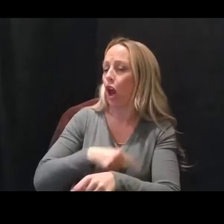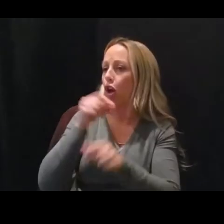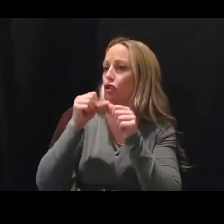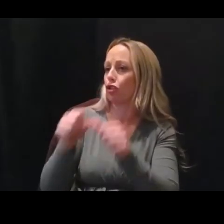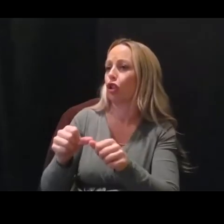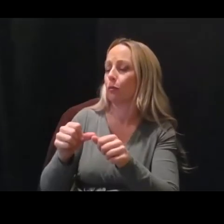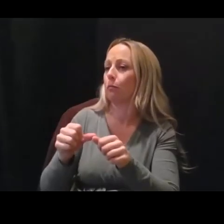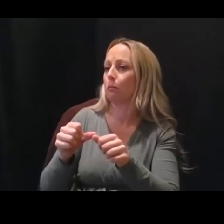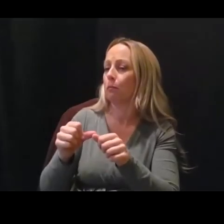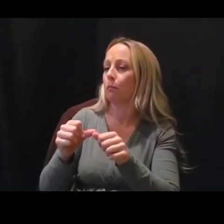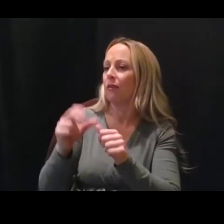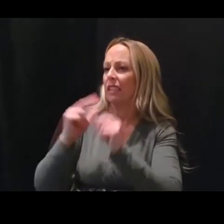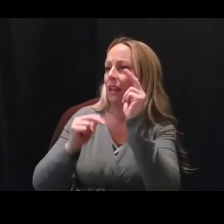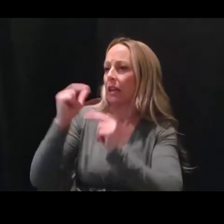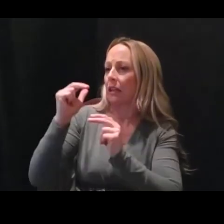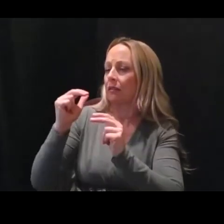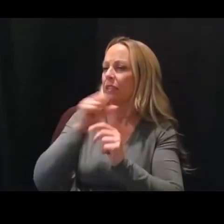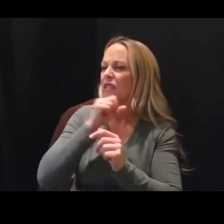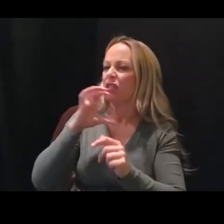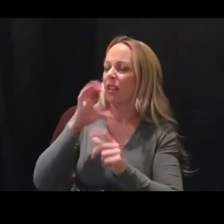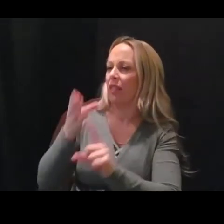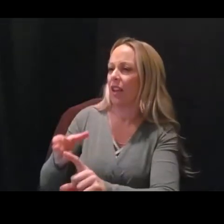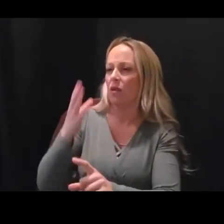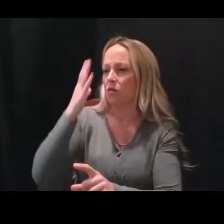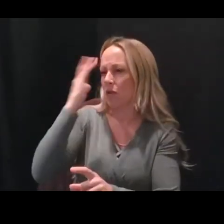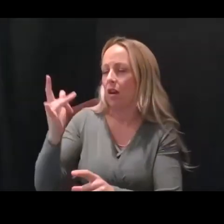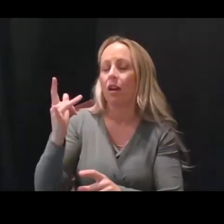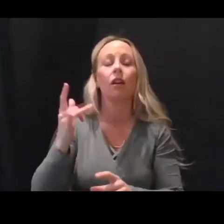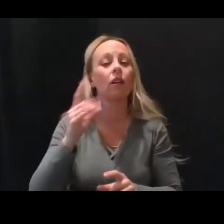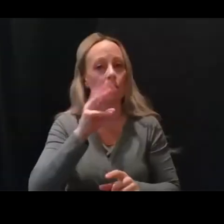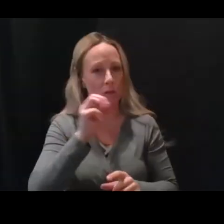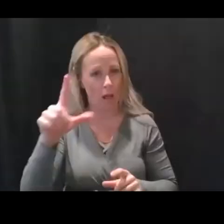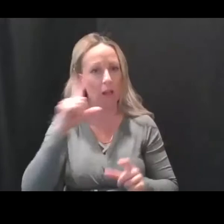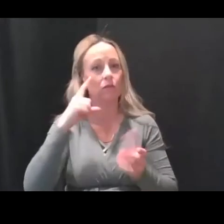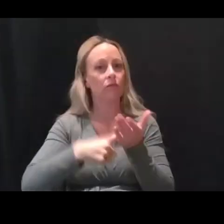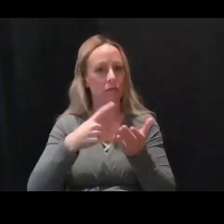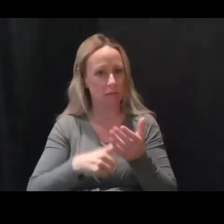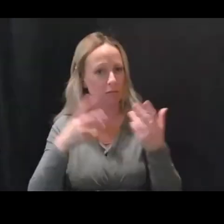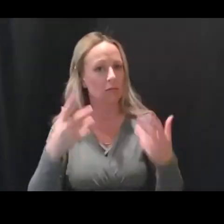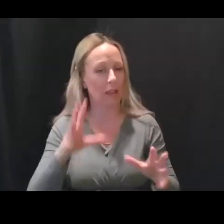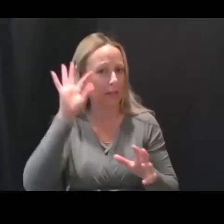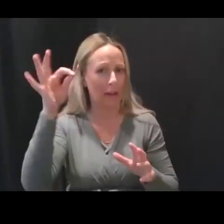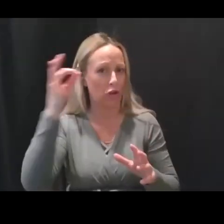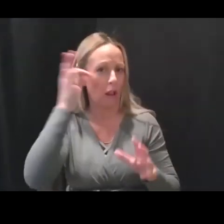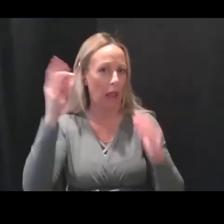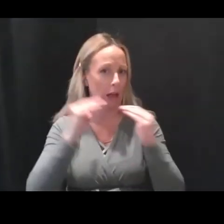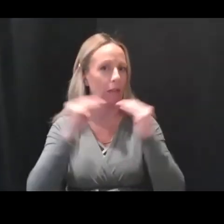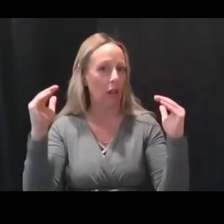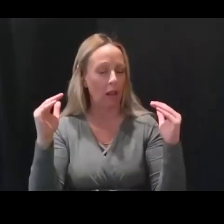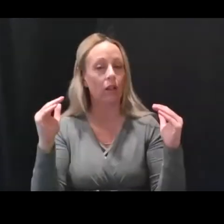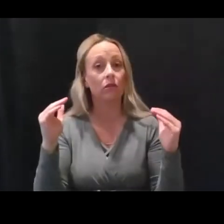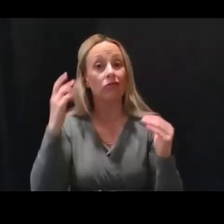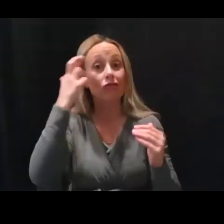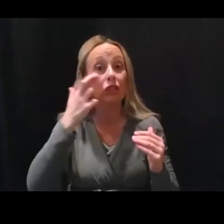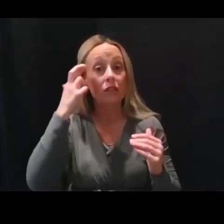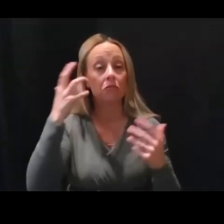those first doses of the vaccine? As the discussions took place at the federal level, the factors that played a role